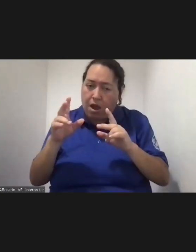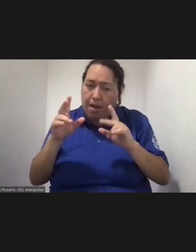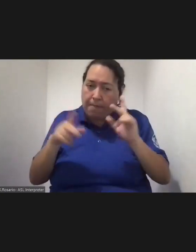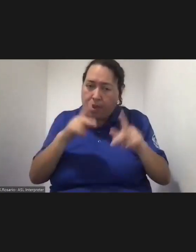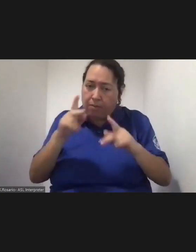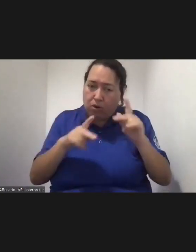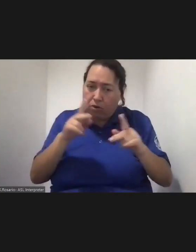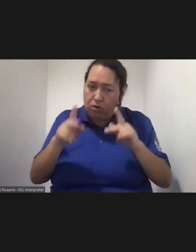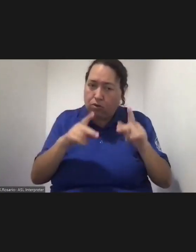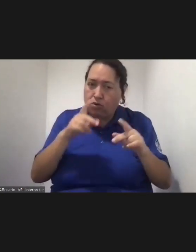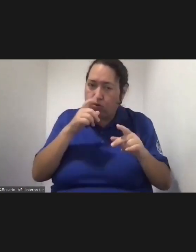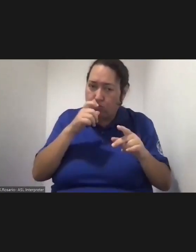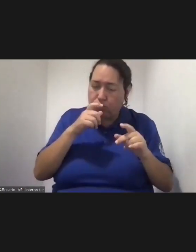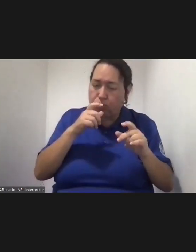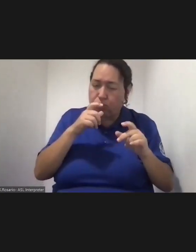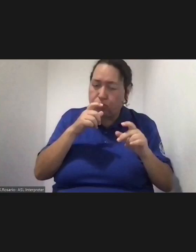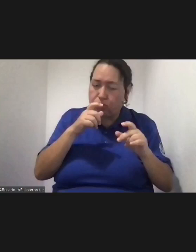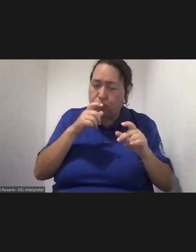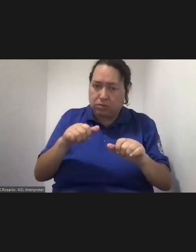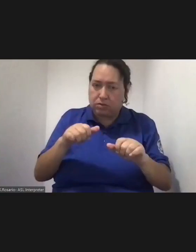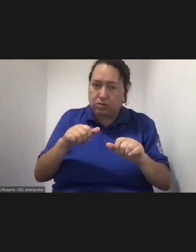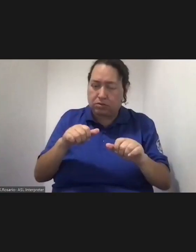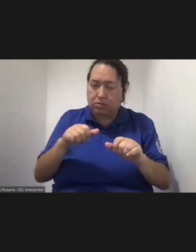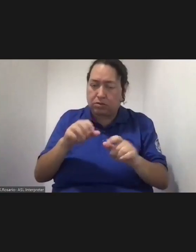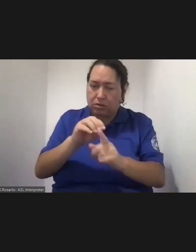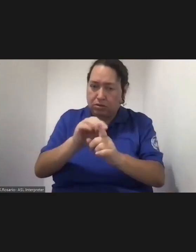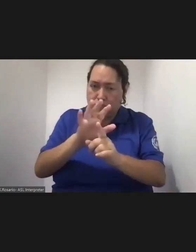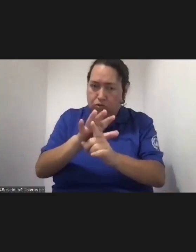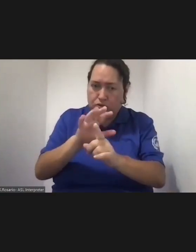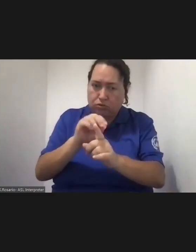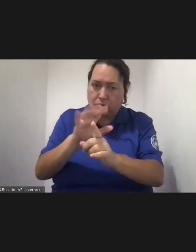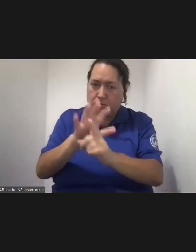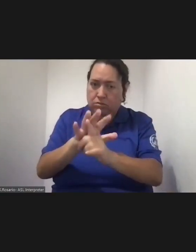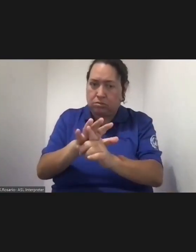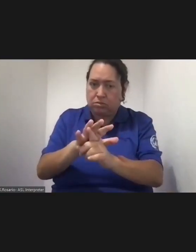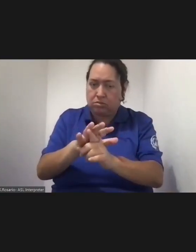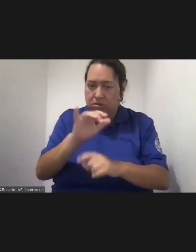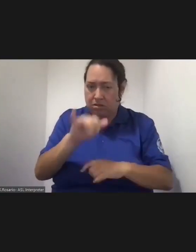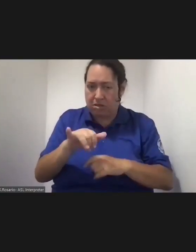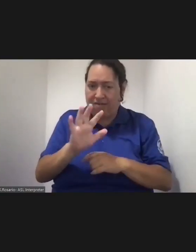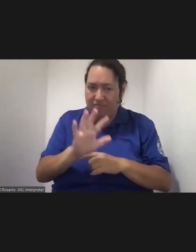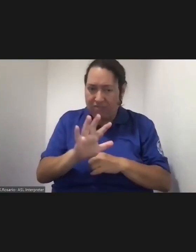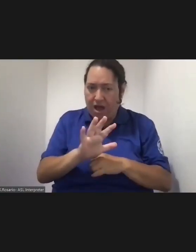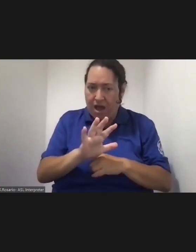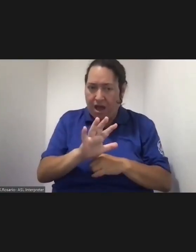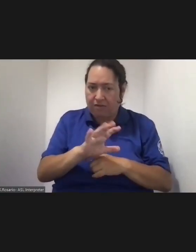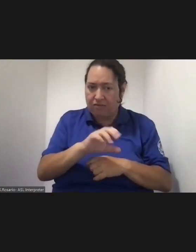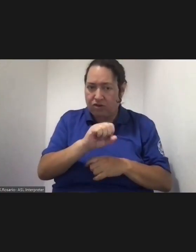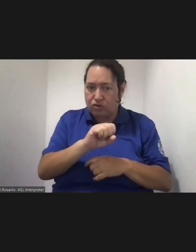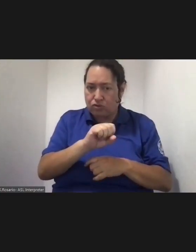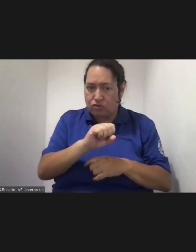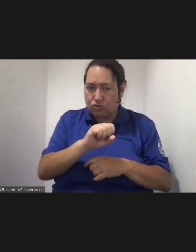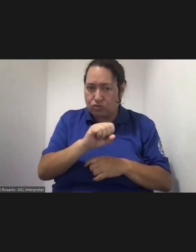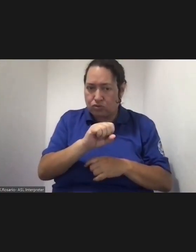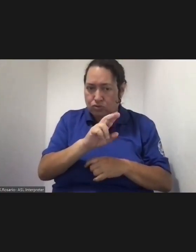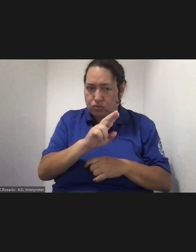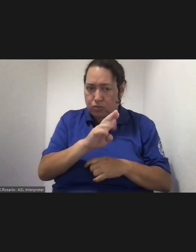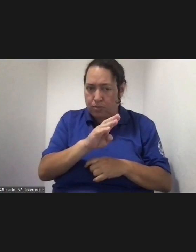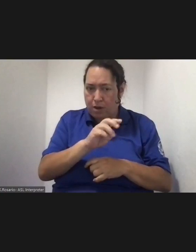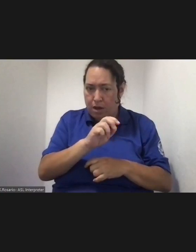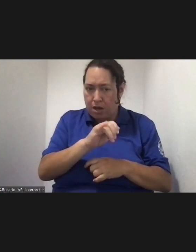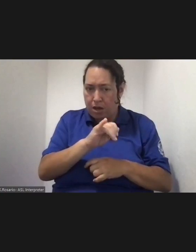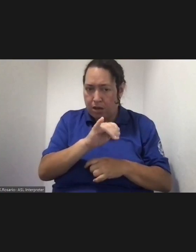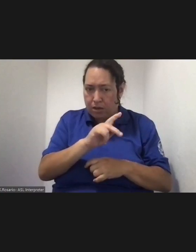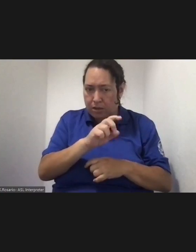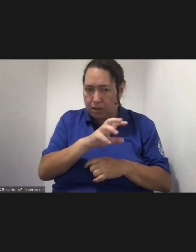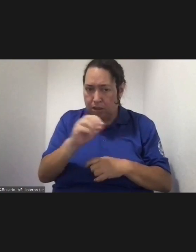also potentially exposed to the 5 Subaki positive cases. And